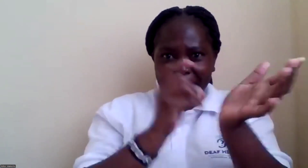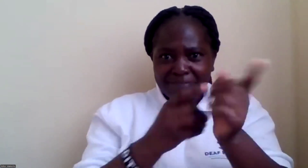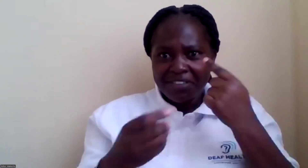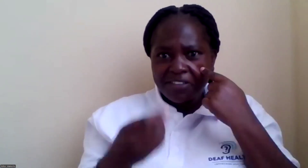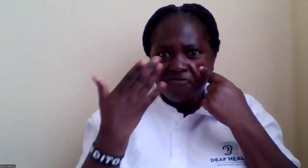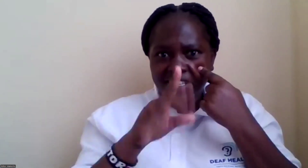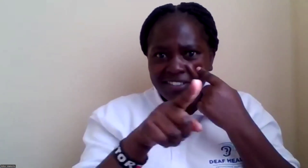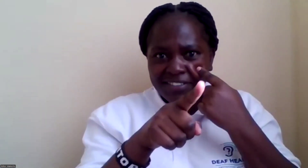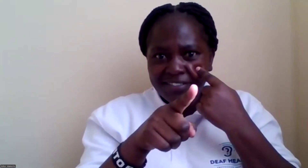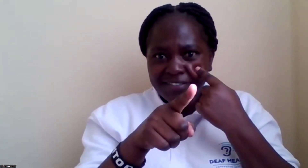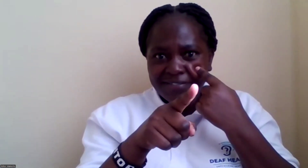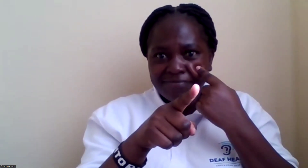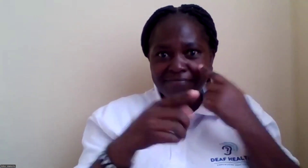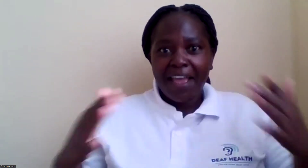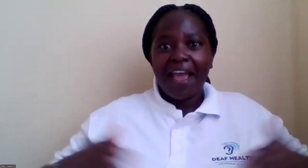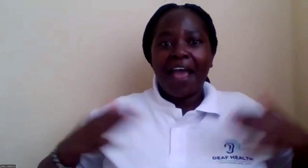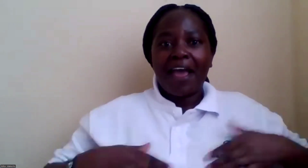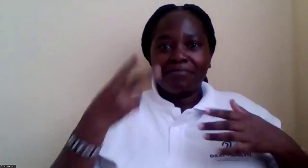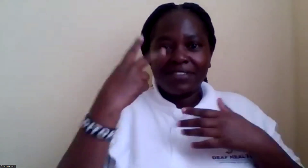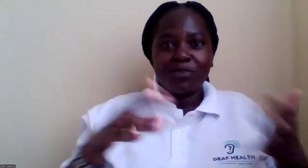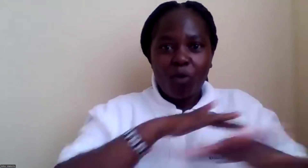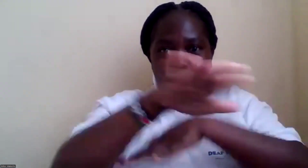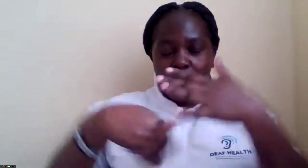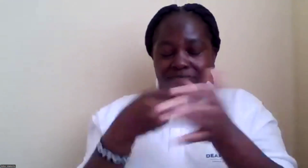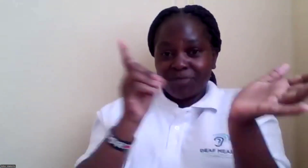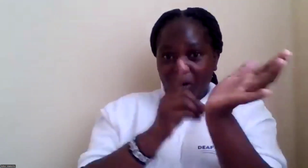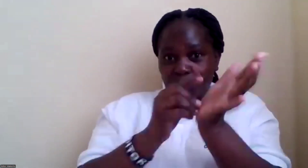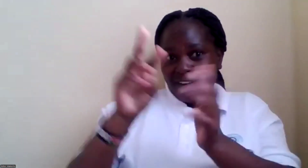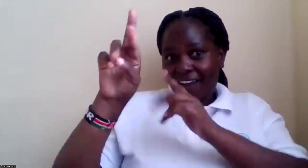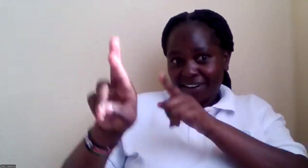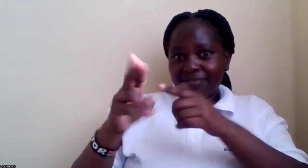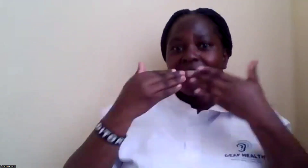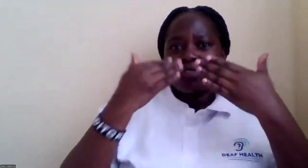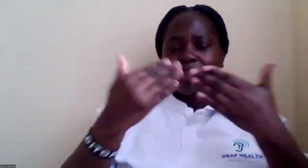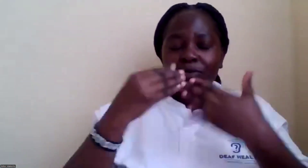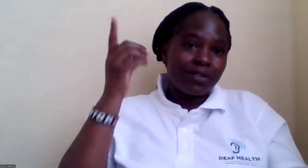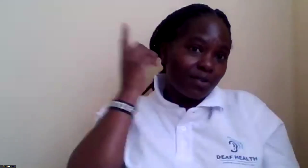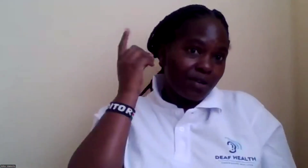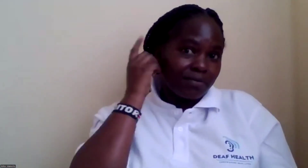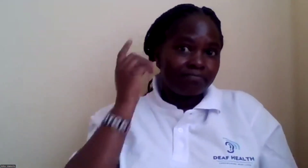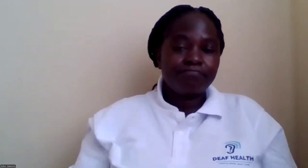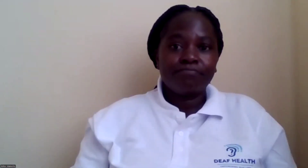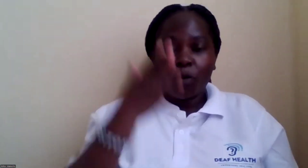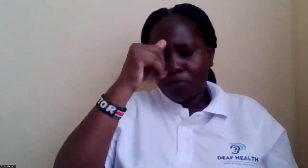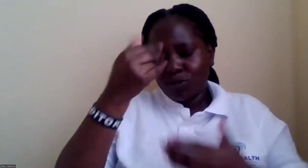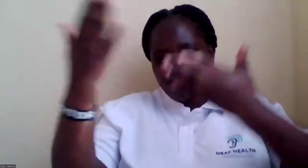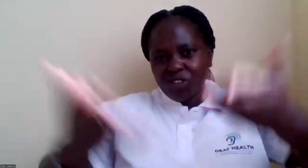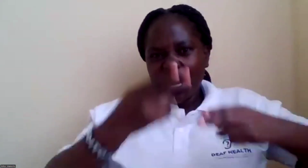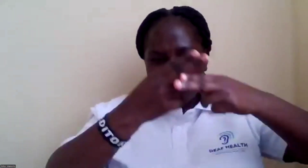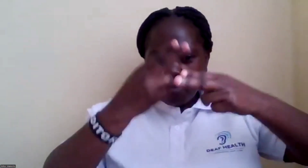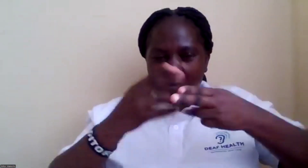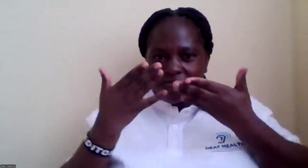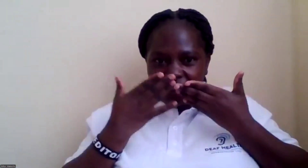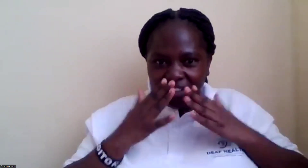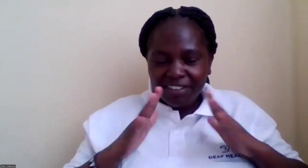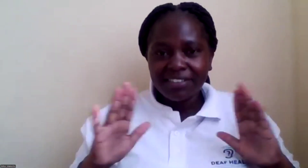you. My name is Dr. Ruby. Thank you so much, Doreen, for the introduction, and